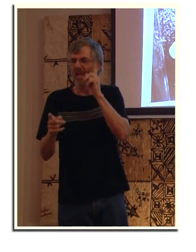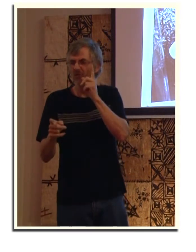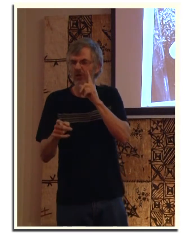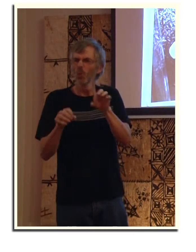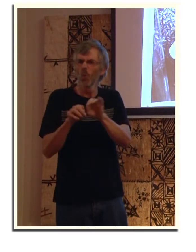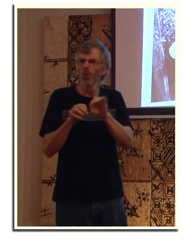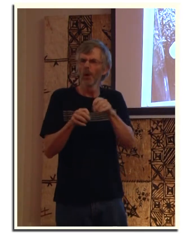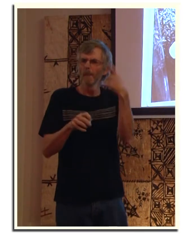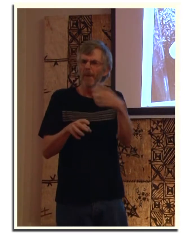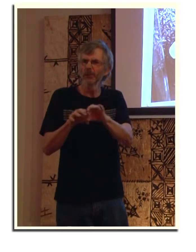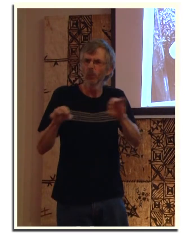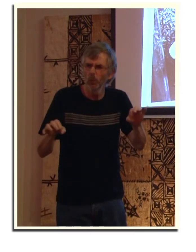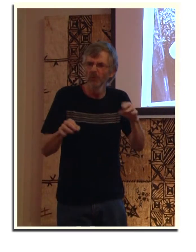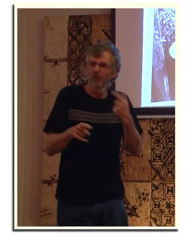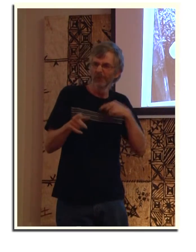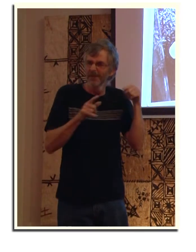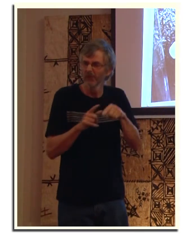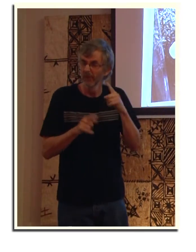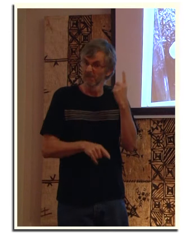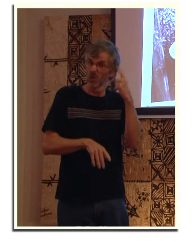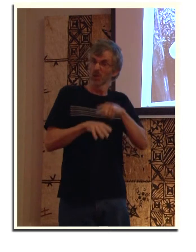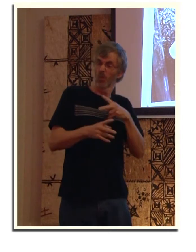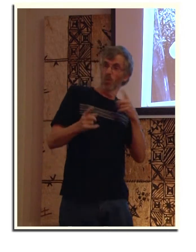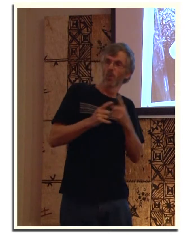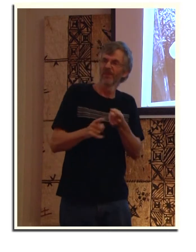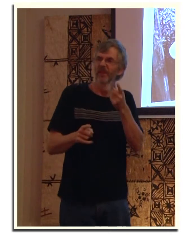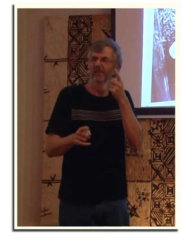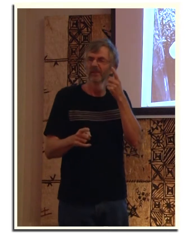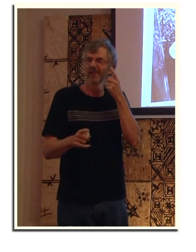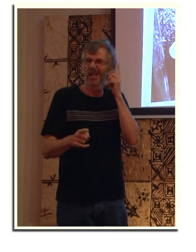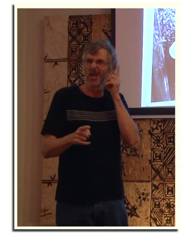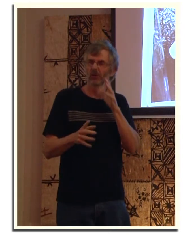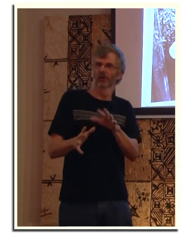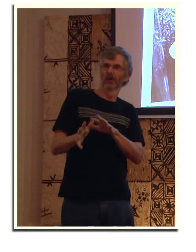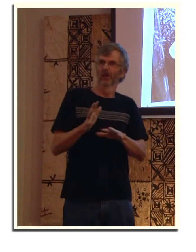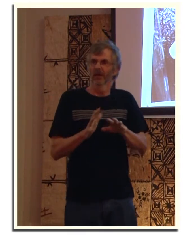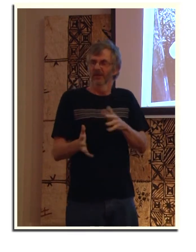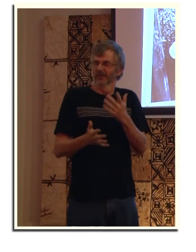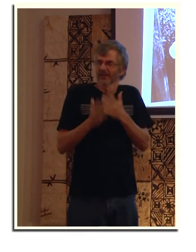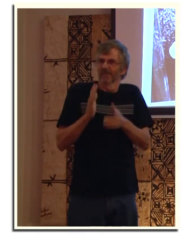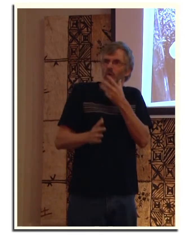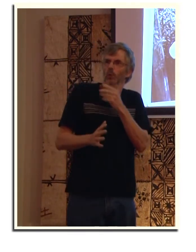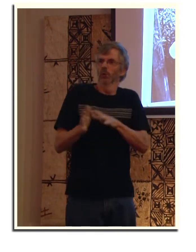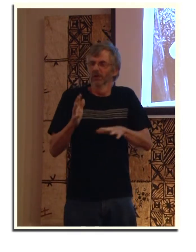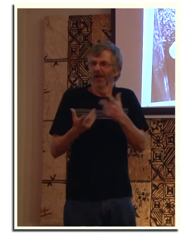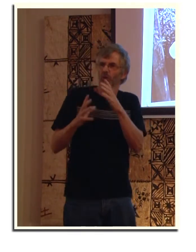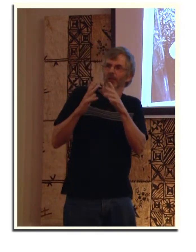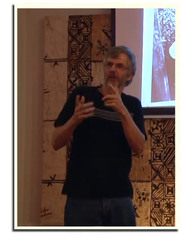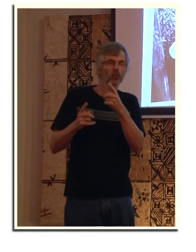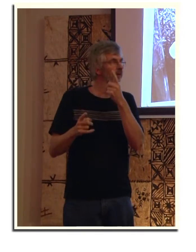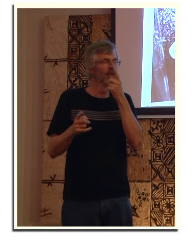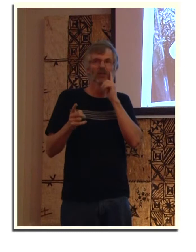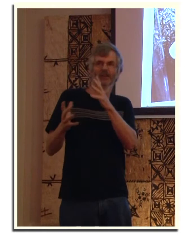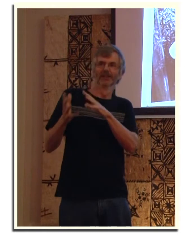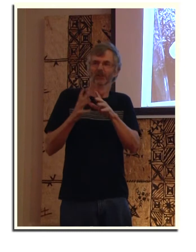was in a deaf unit. I would go to a classroom for mud work, metal work,